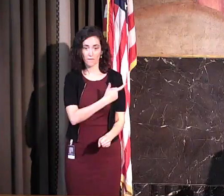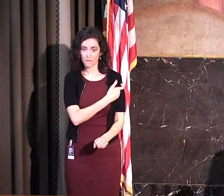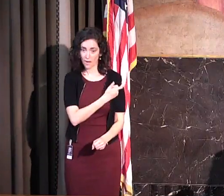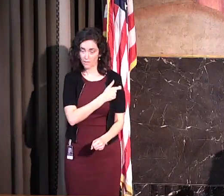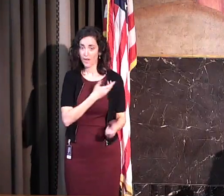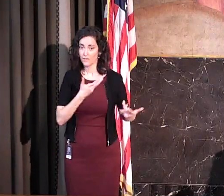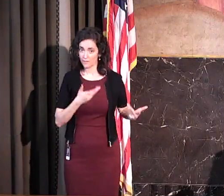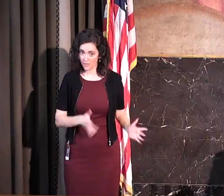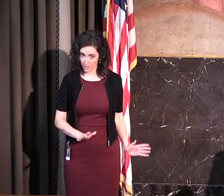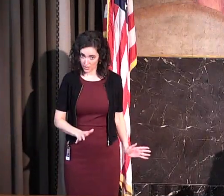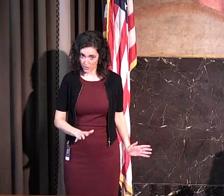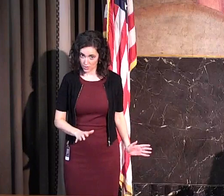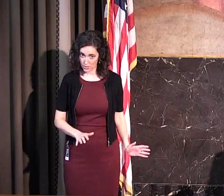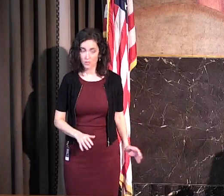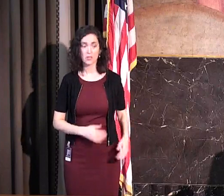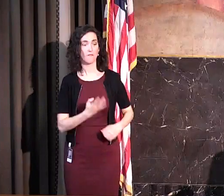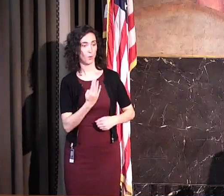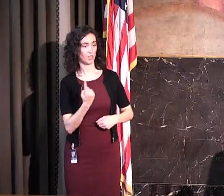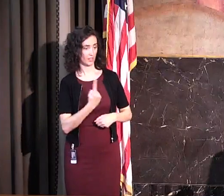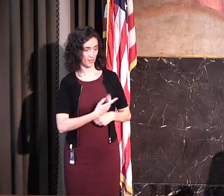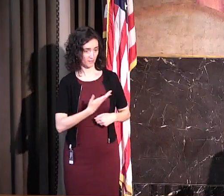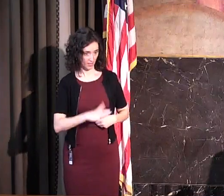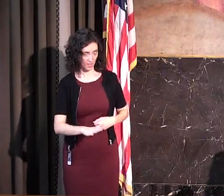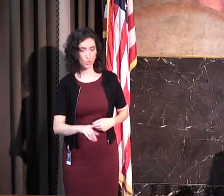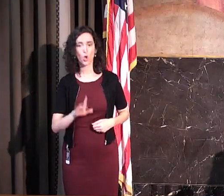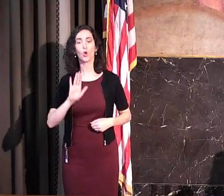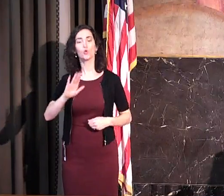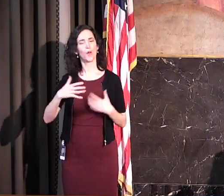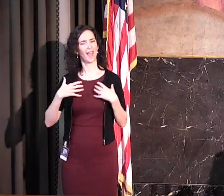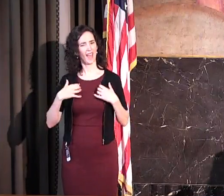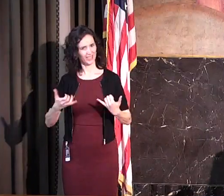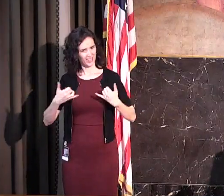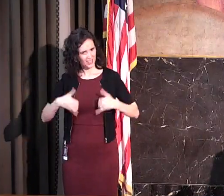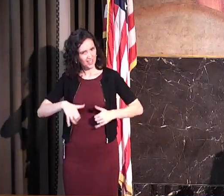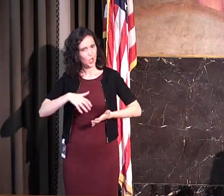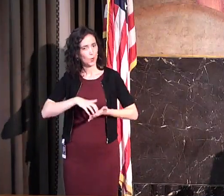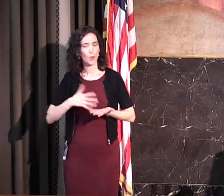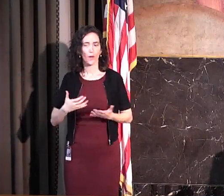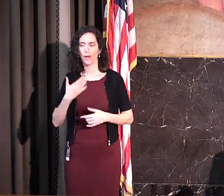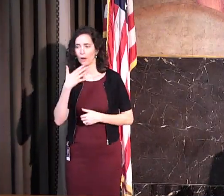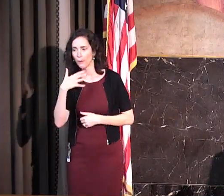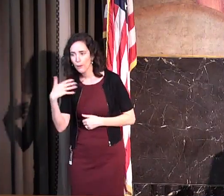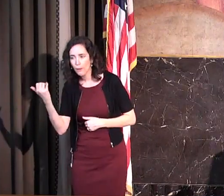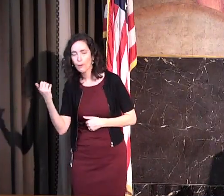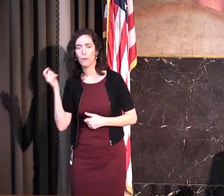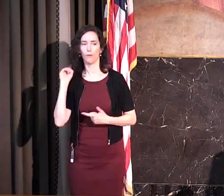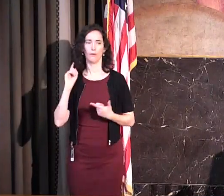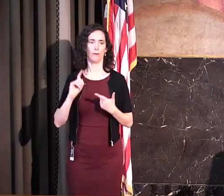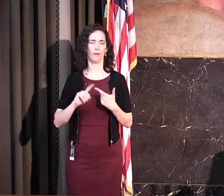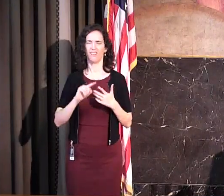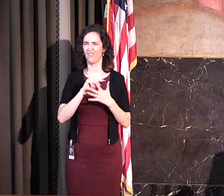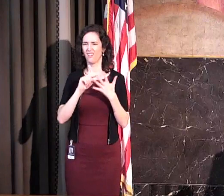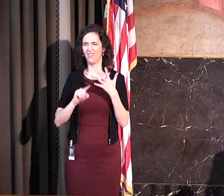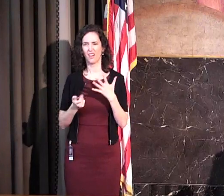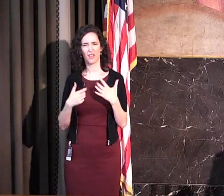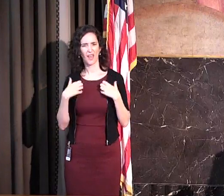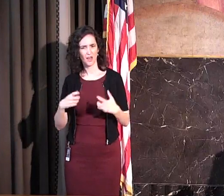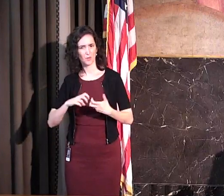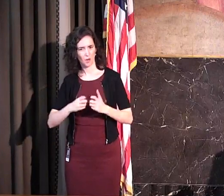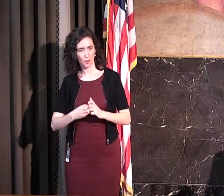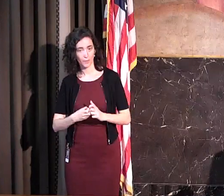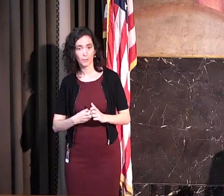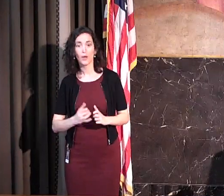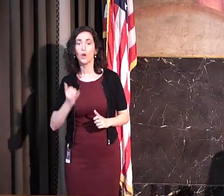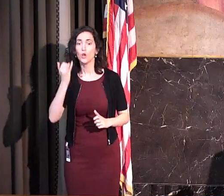you yourself are at increased risk of complications because of advanced age or underlying condition, if you live